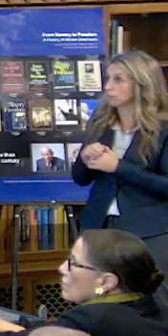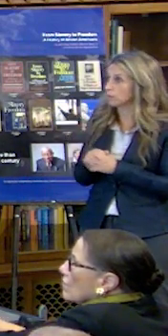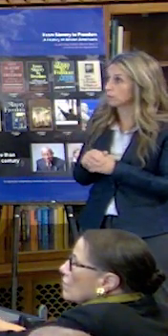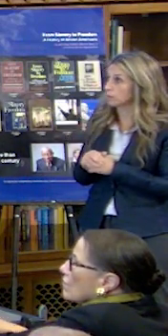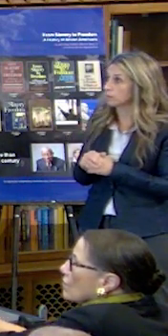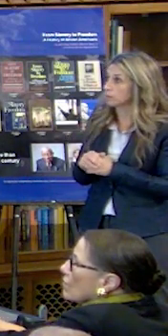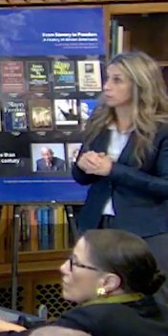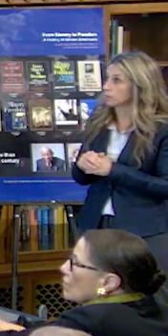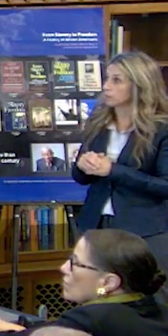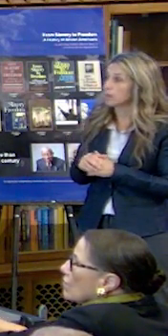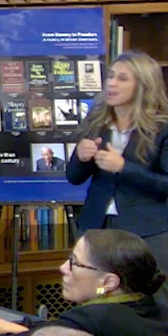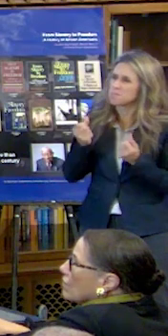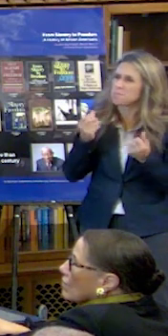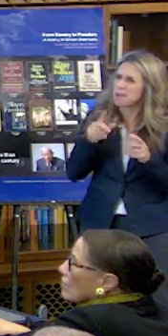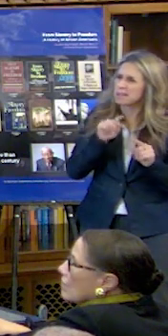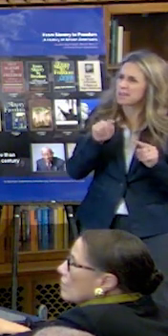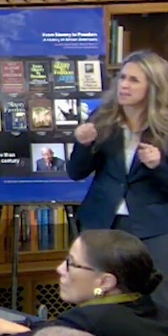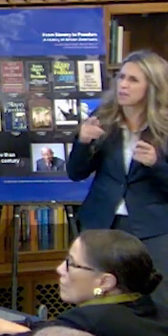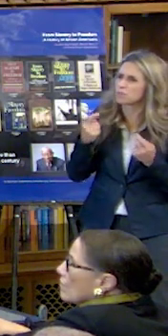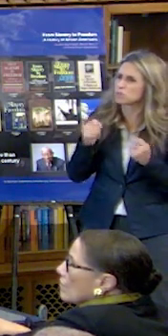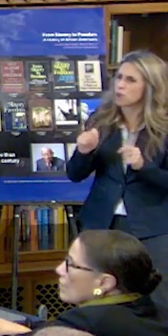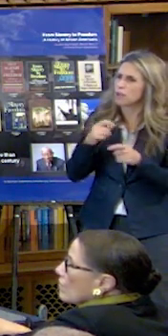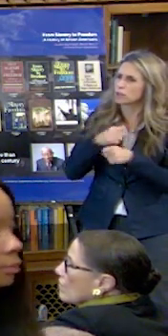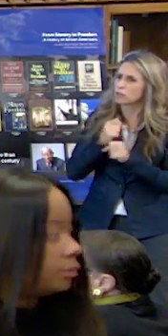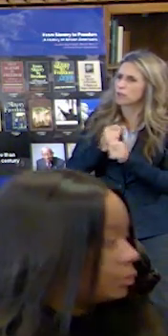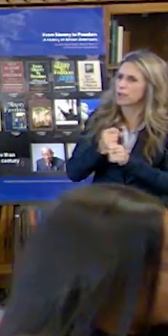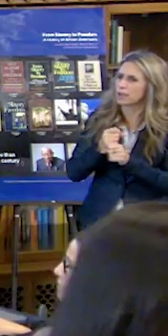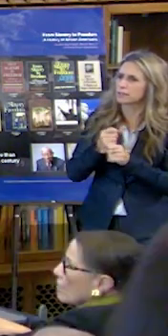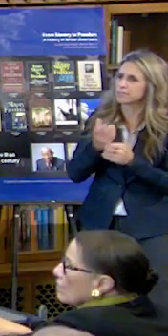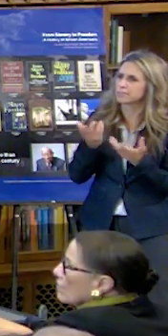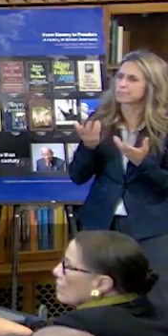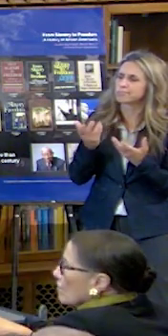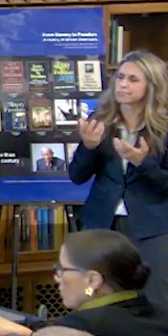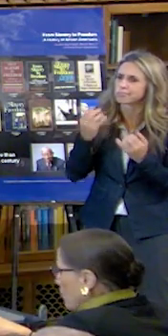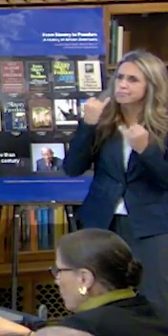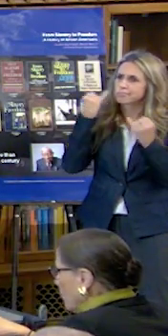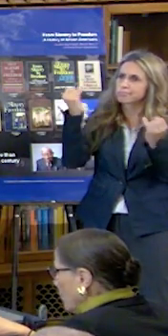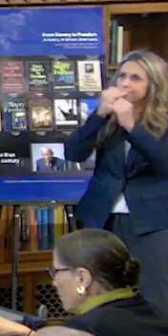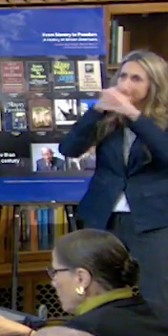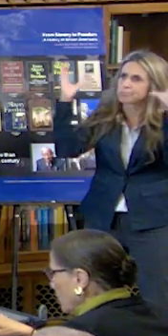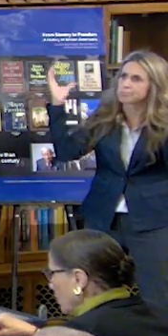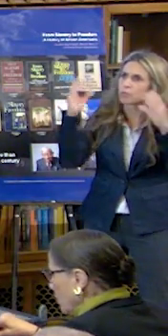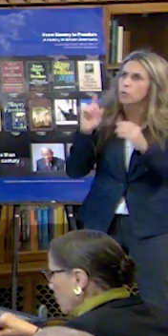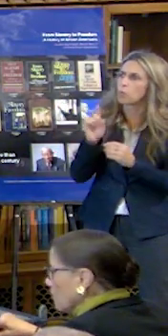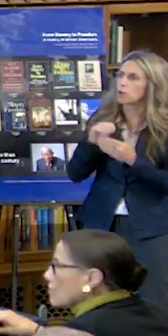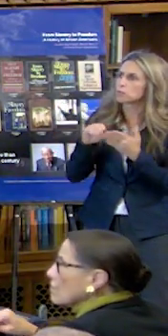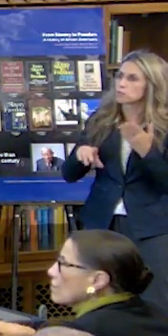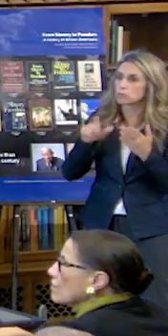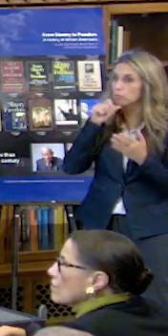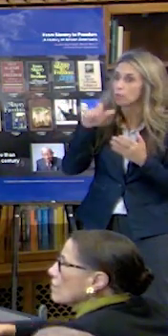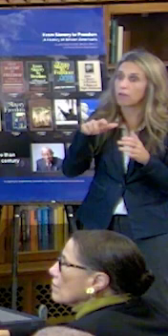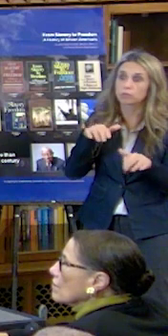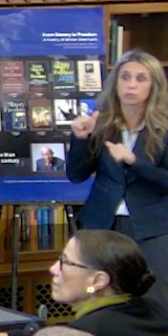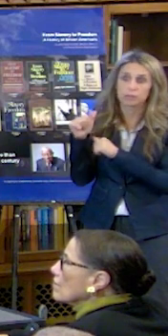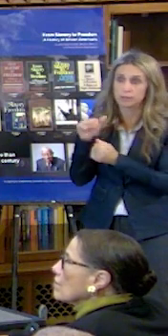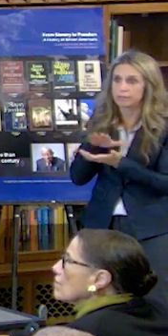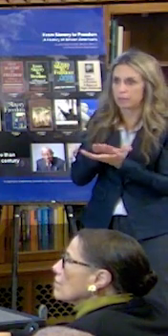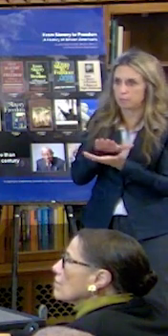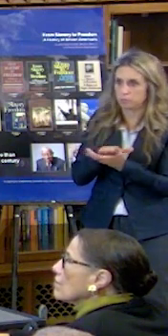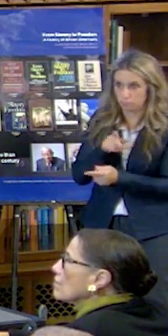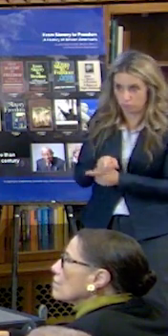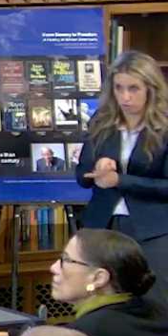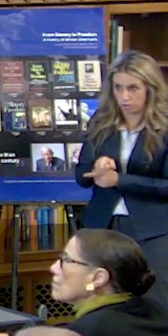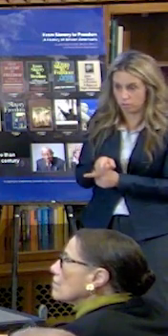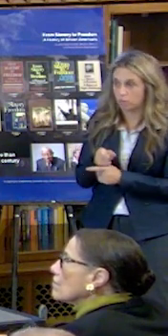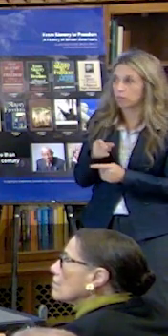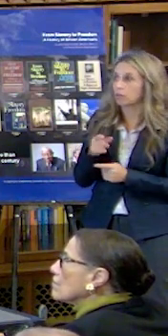institutions have attempted to create a landscape at the institution where students don't have to leave the trampis right so